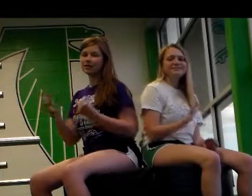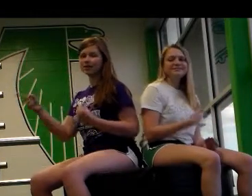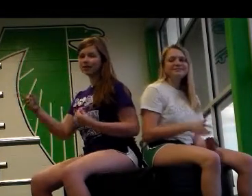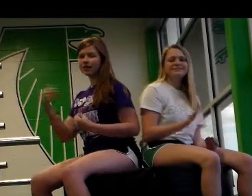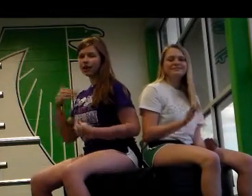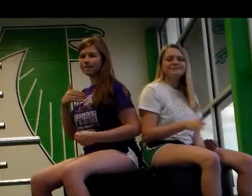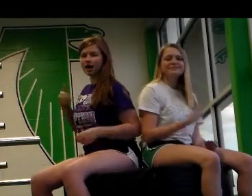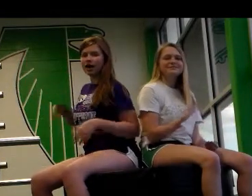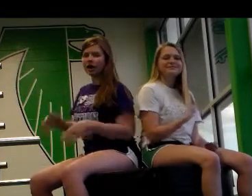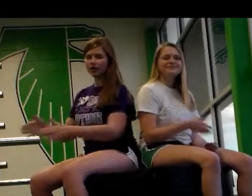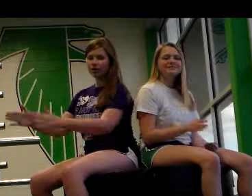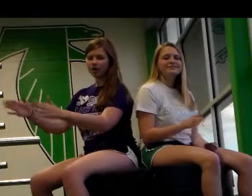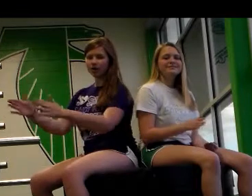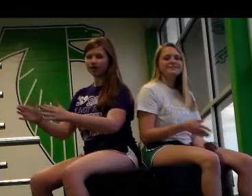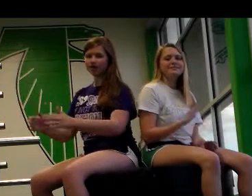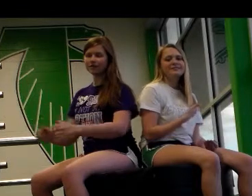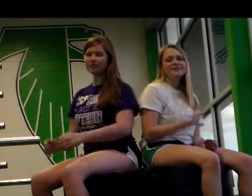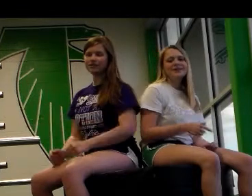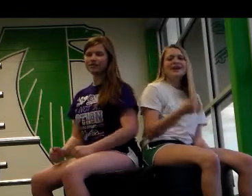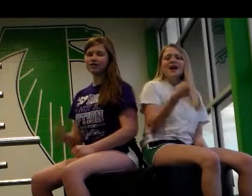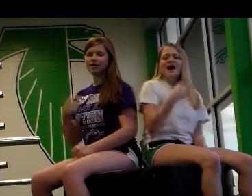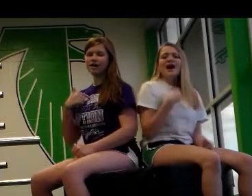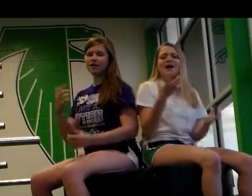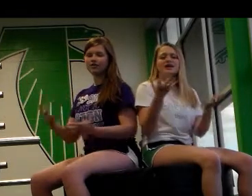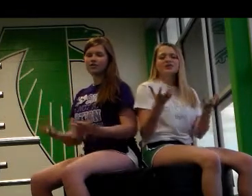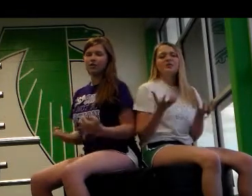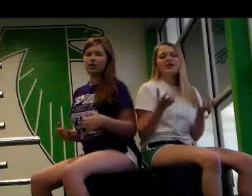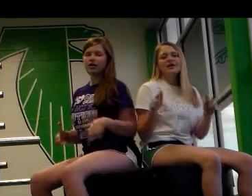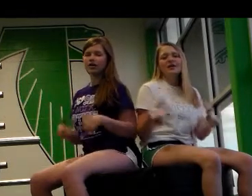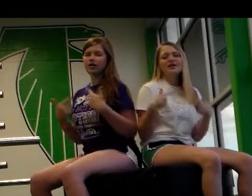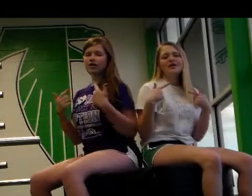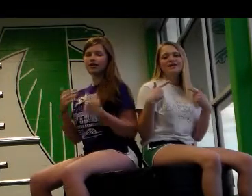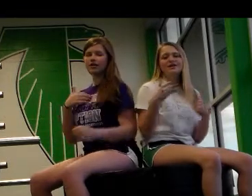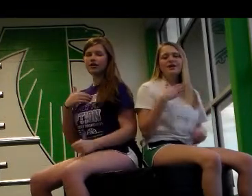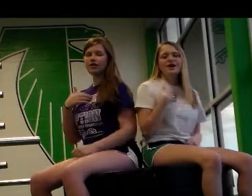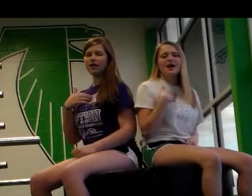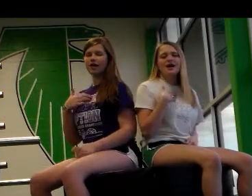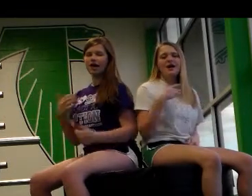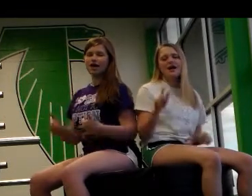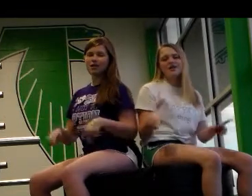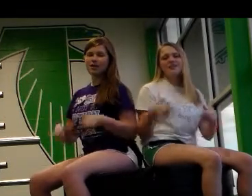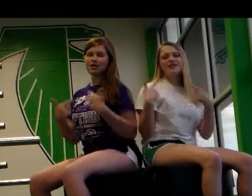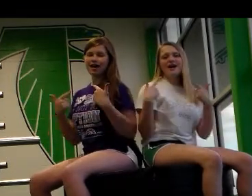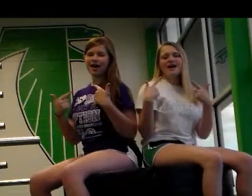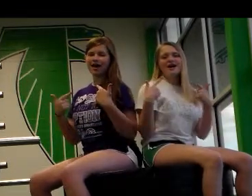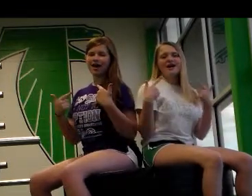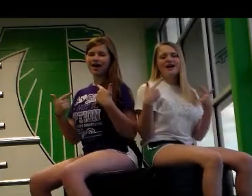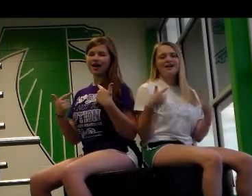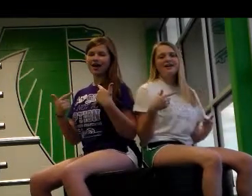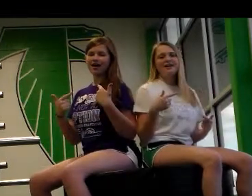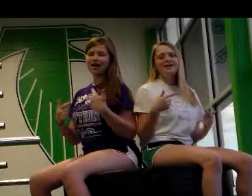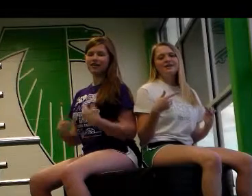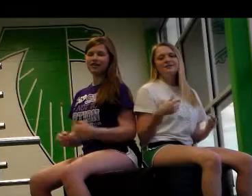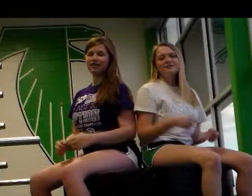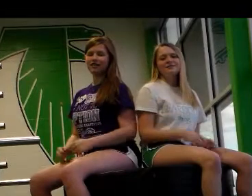did it my way I just wanna live my life